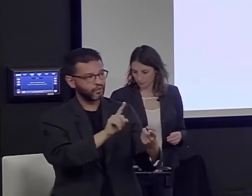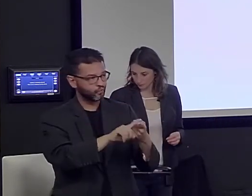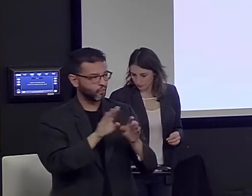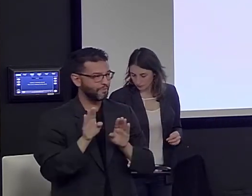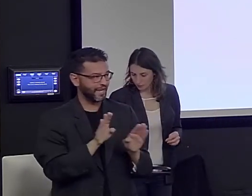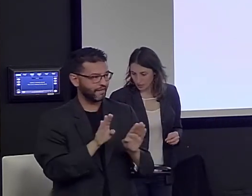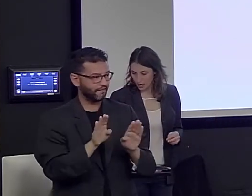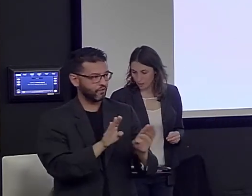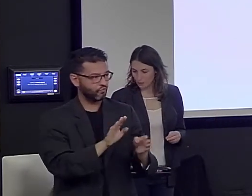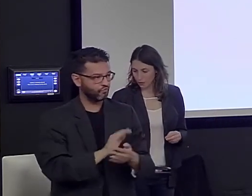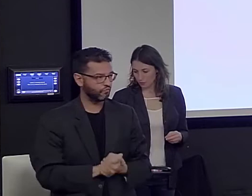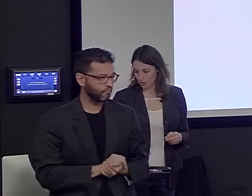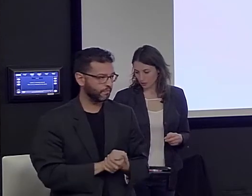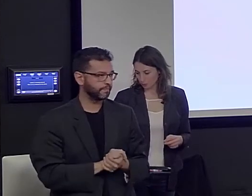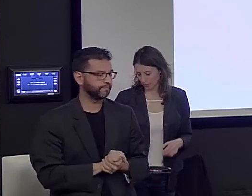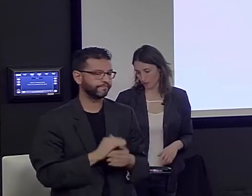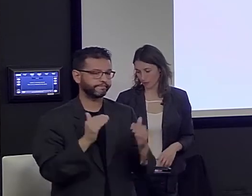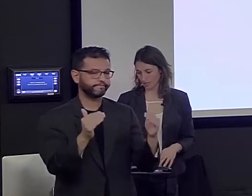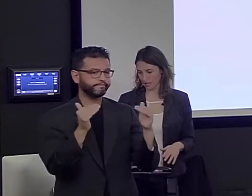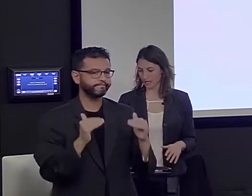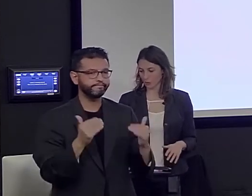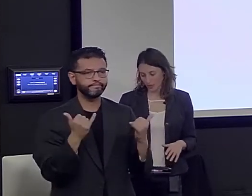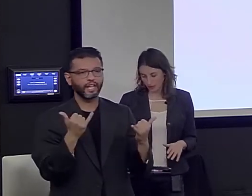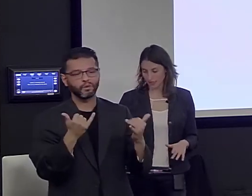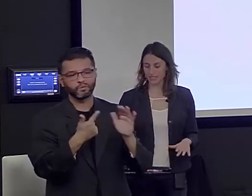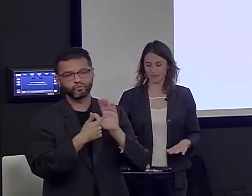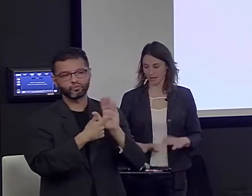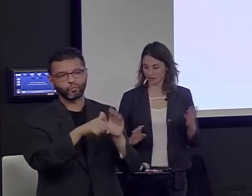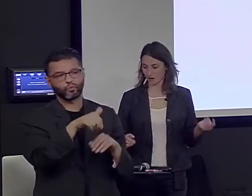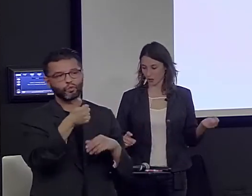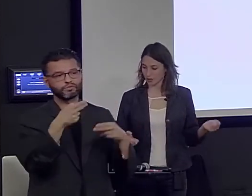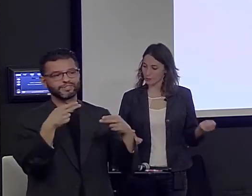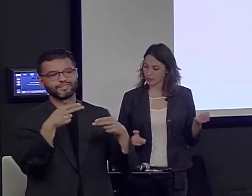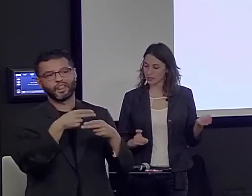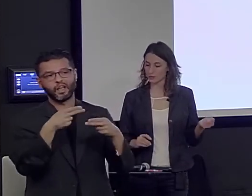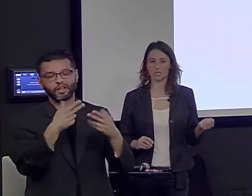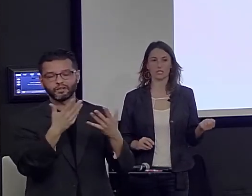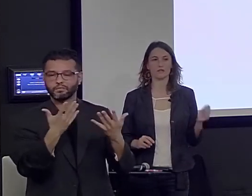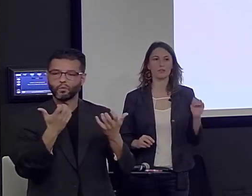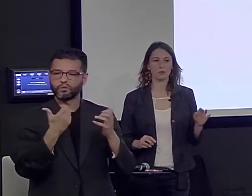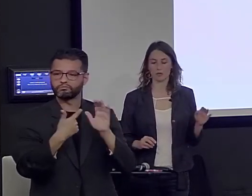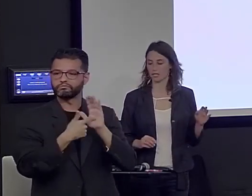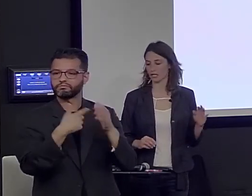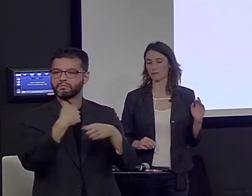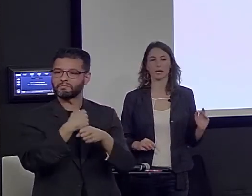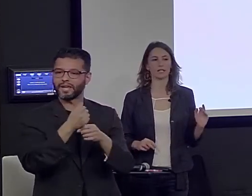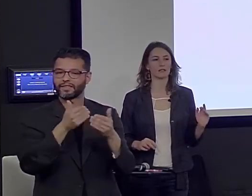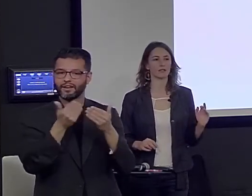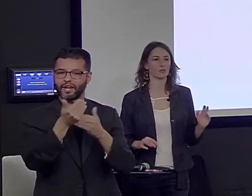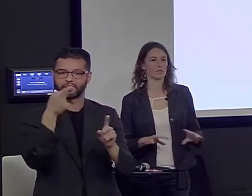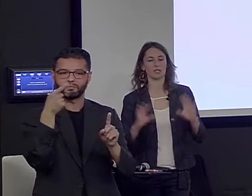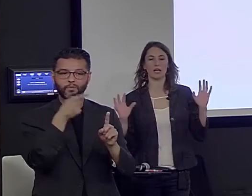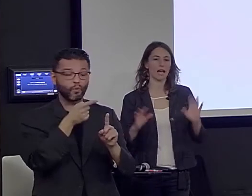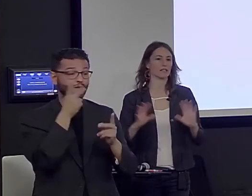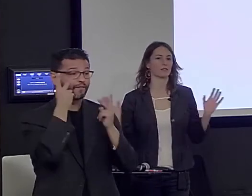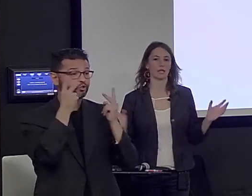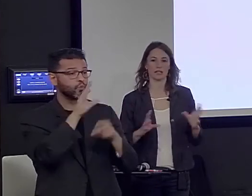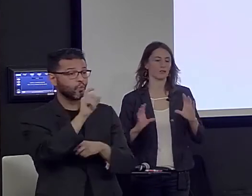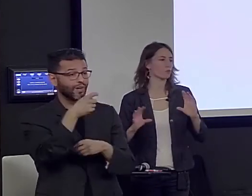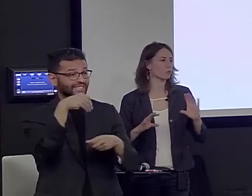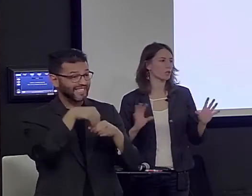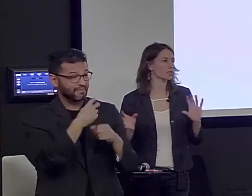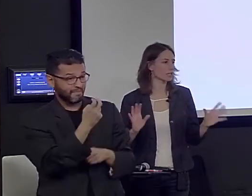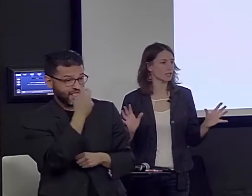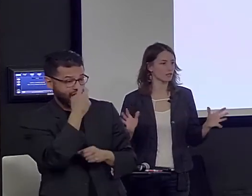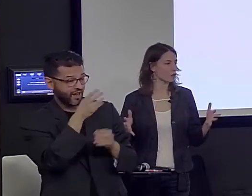Okay, so I'm just gonna bring up this slide quickly to make the following point, which is the visual cortex of blind individuals is not